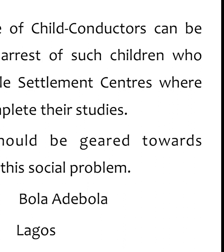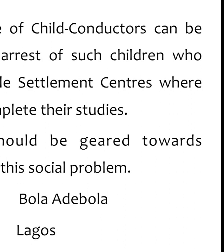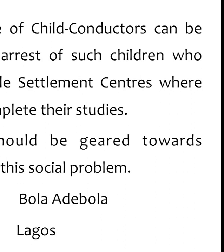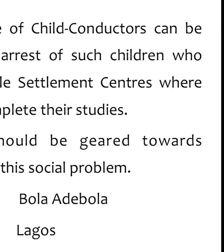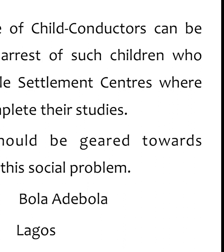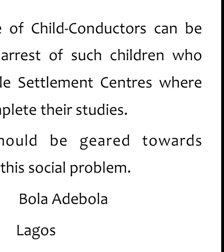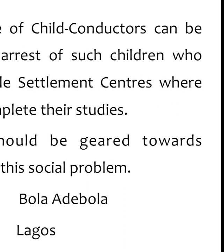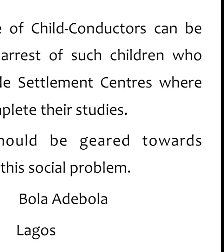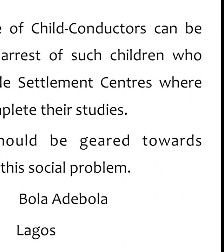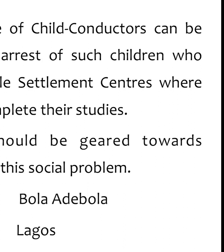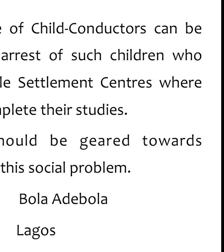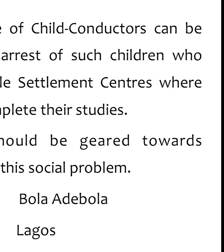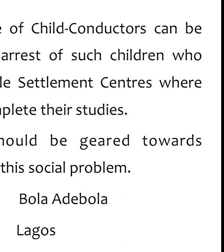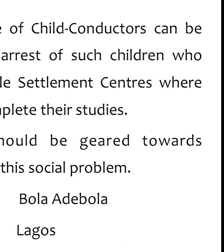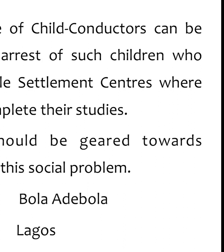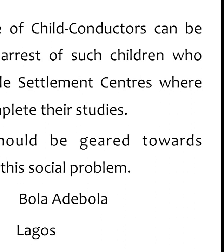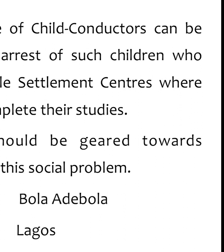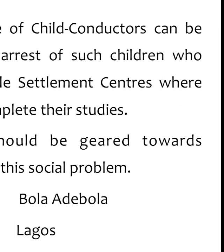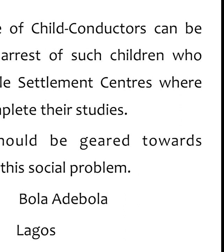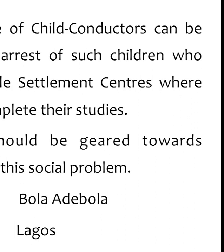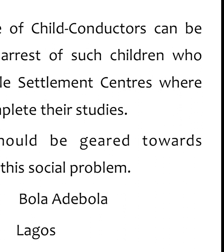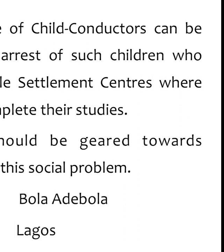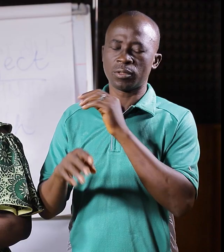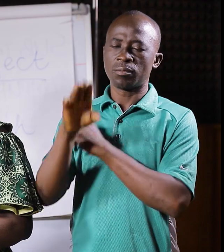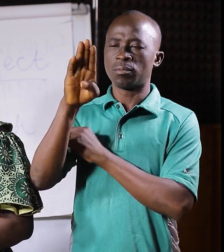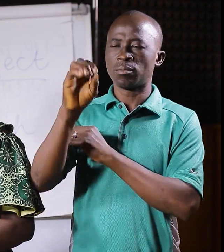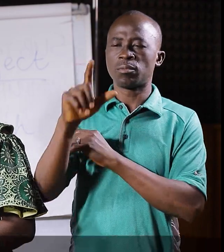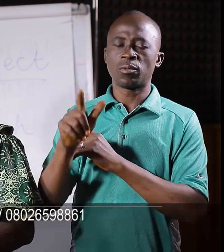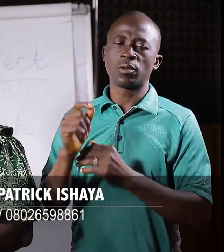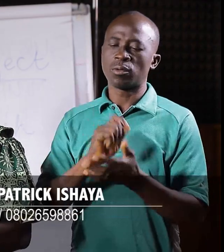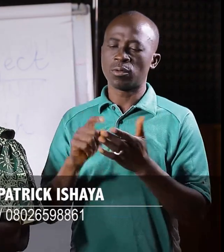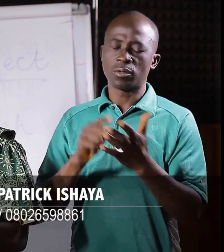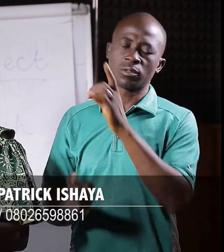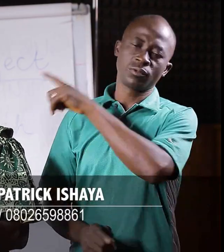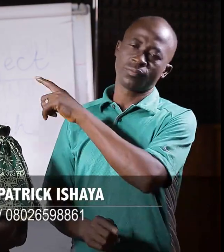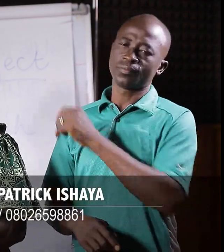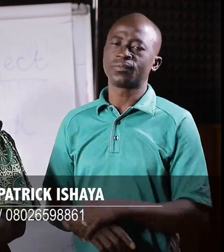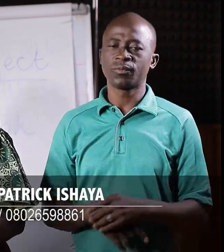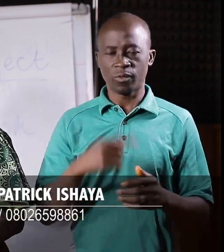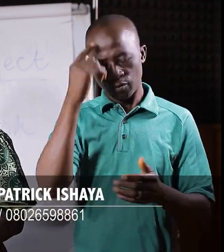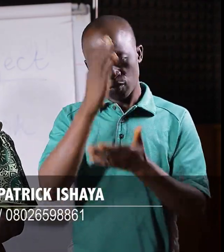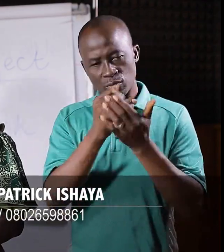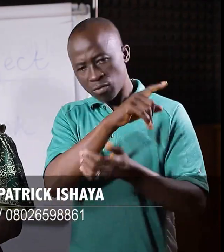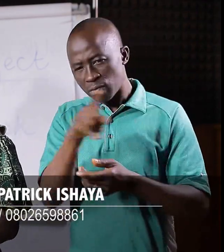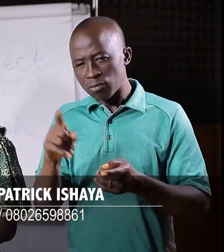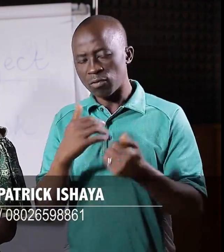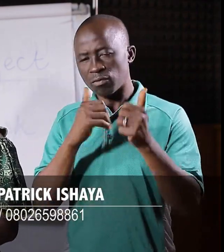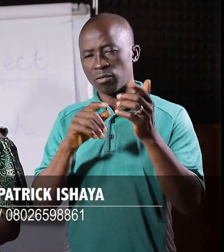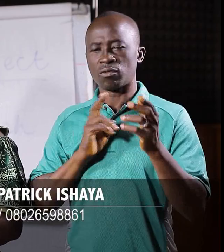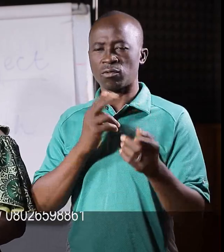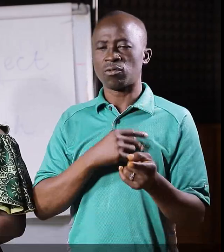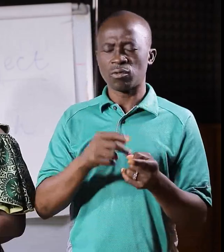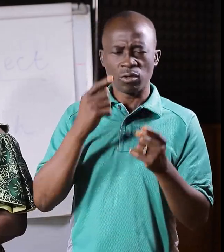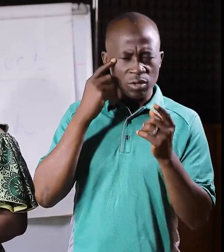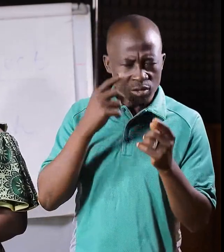problem. Bola Adebola, Lagos. Now, for those of you following us on television, you will notice